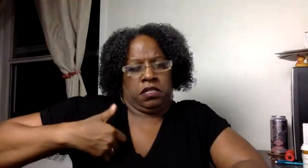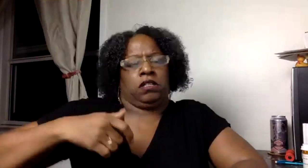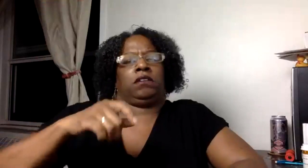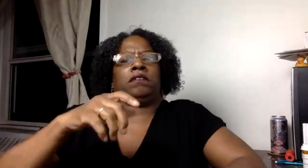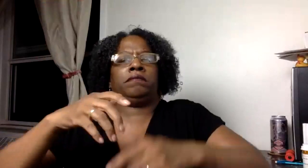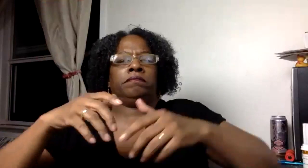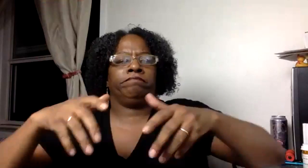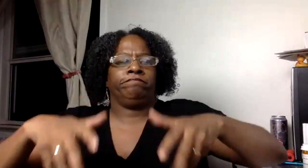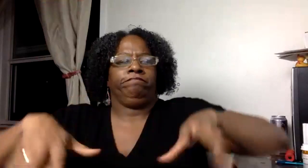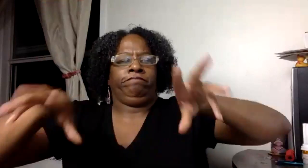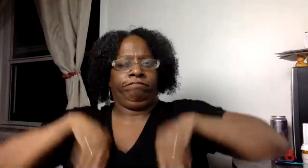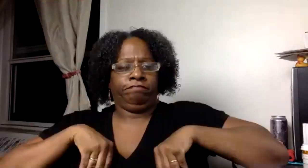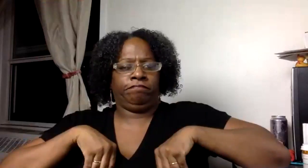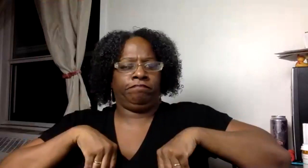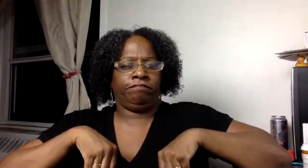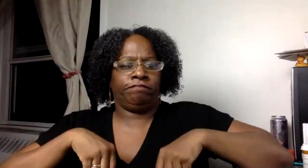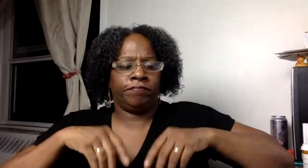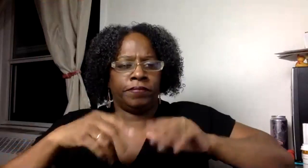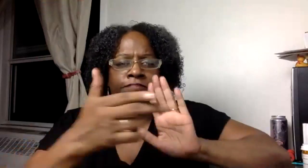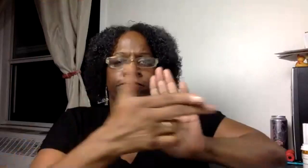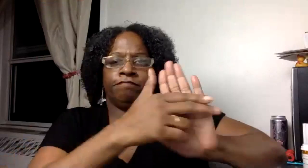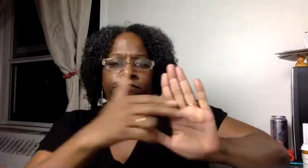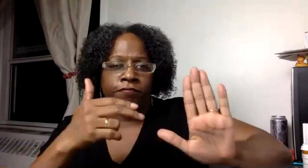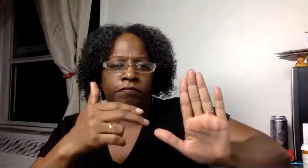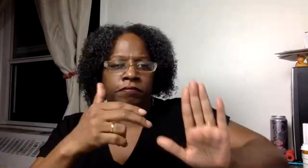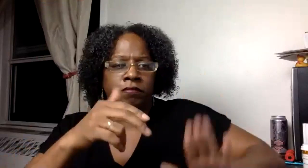My question is, how do agencies in Canada go about